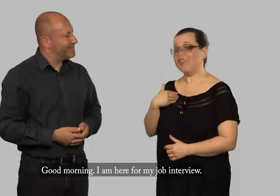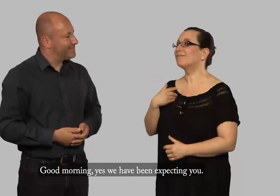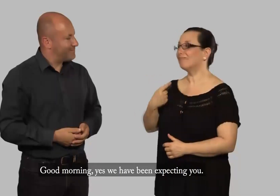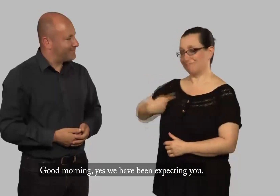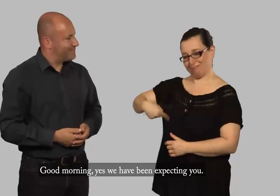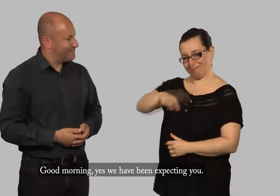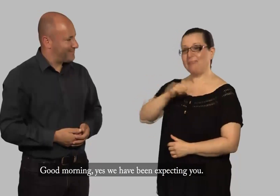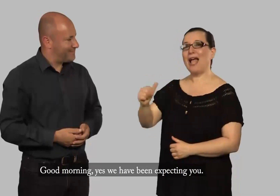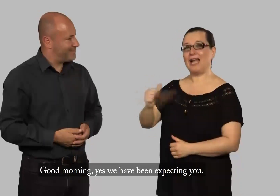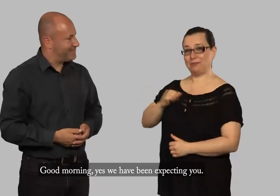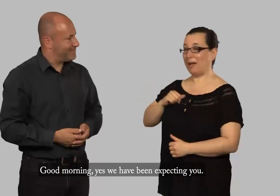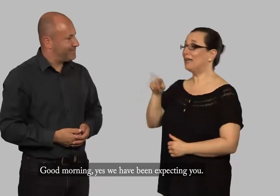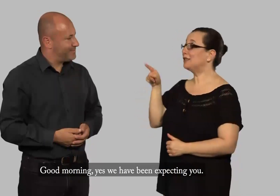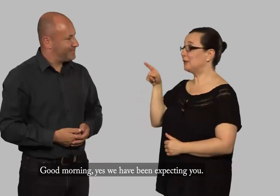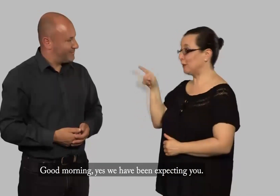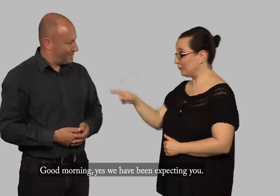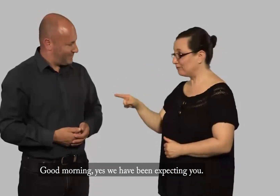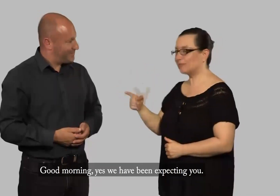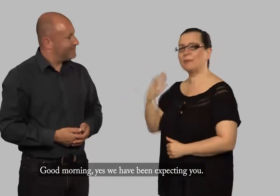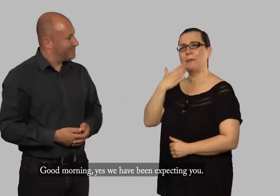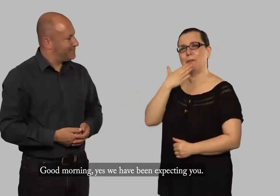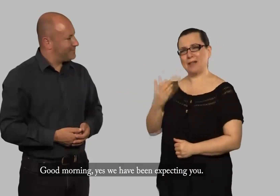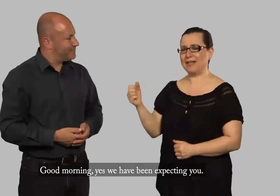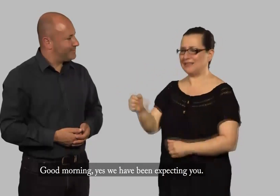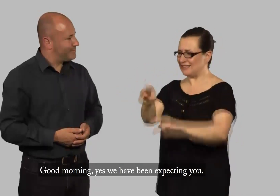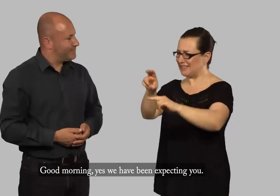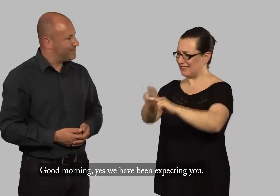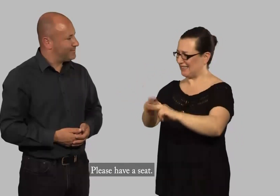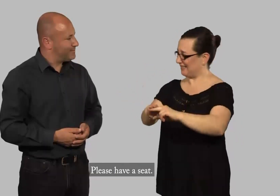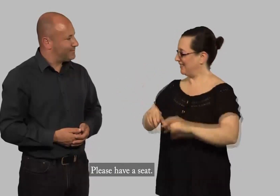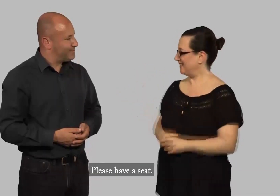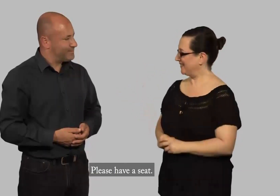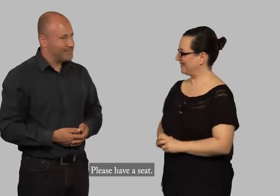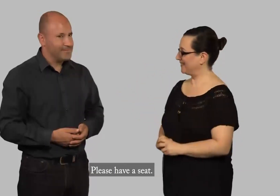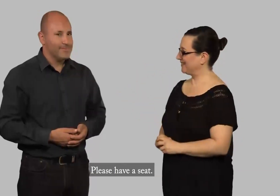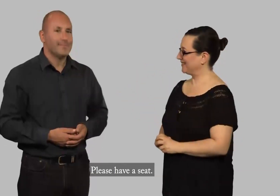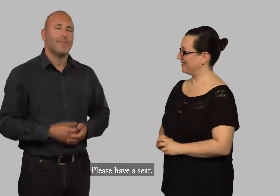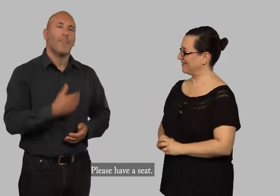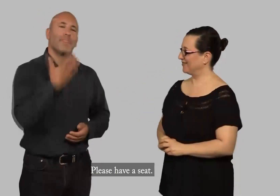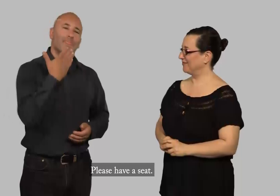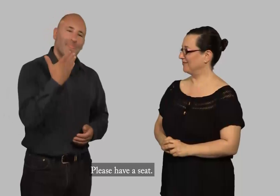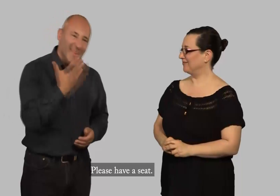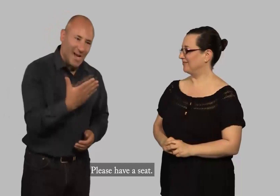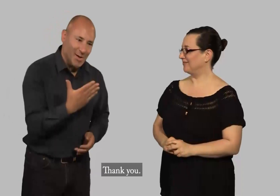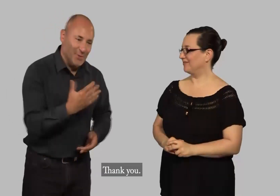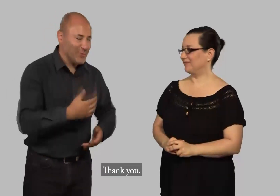Good morning. Yes, we have been expecting you. Please have a seat. Thank